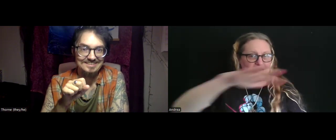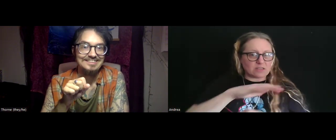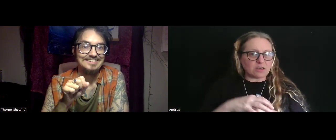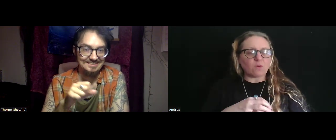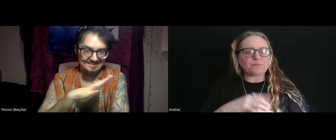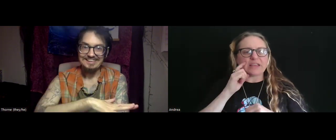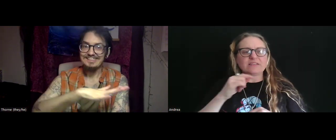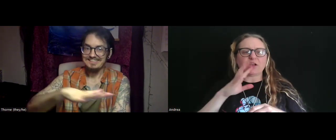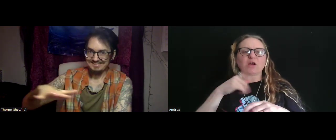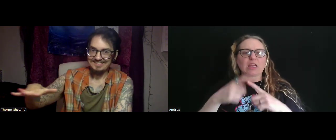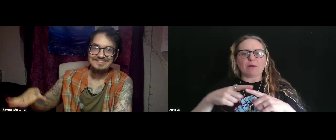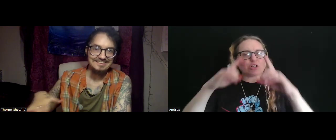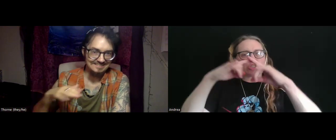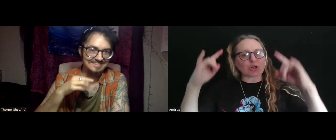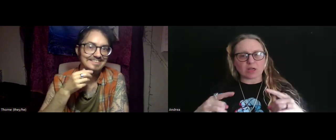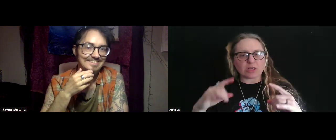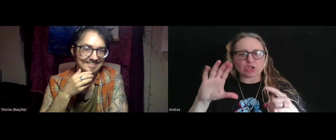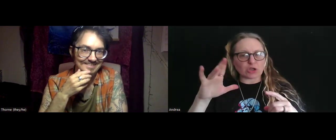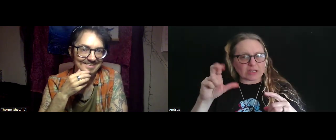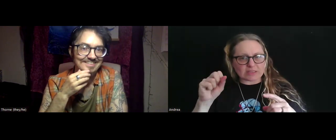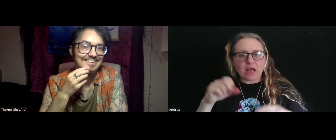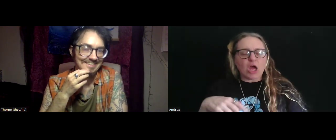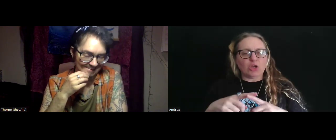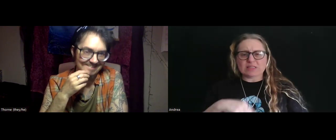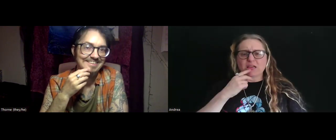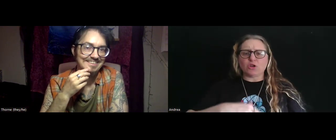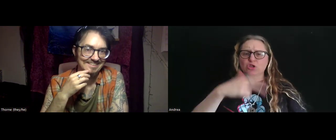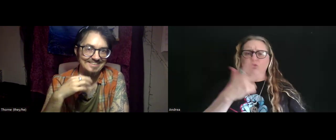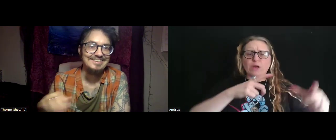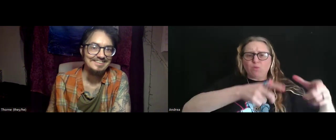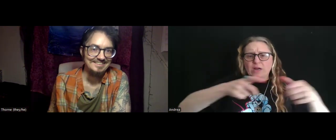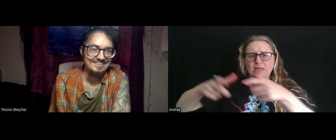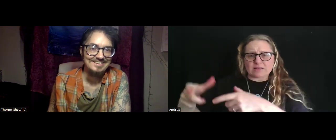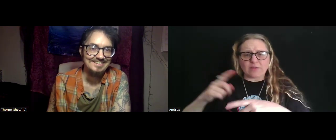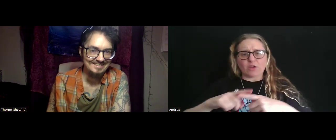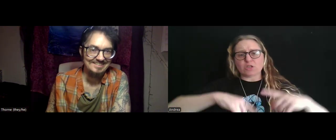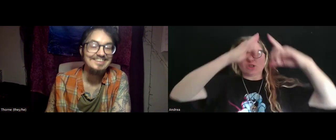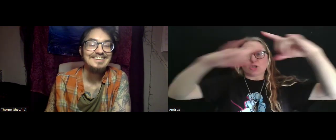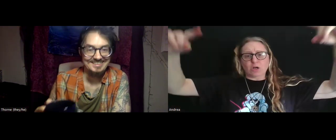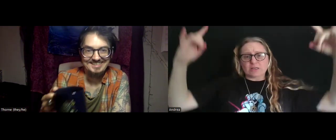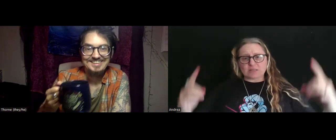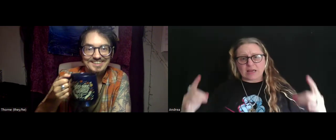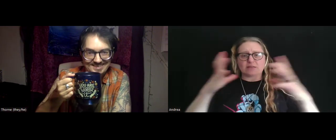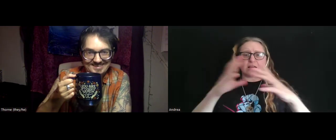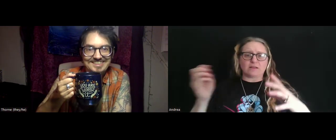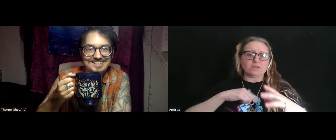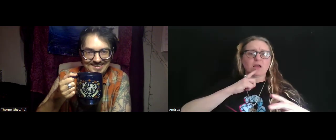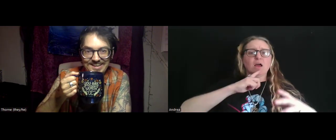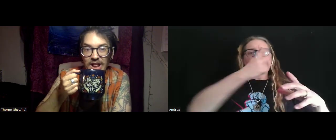space. Let's say you're talking about a circus. You can say there's three rings and there's a circus tent and there's someone